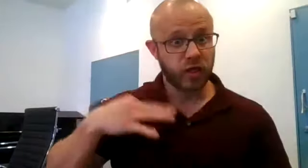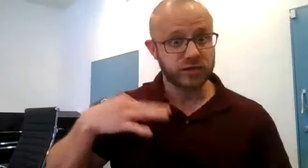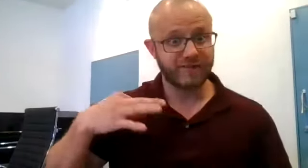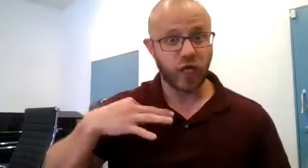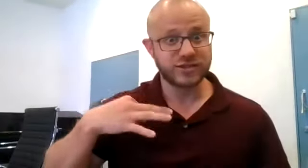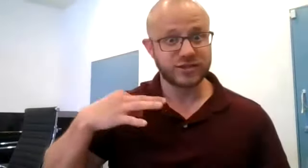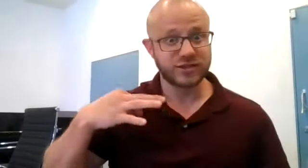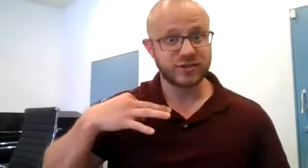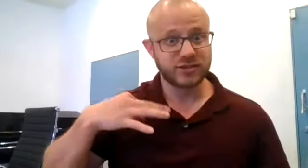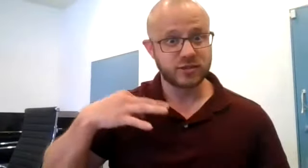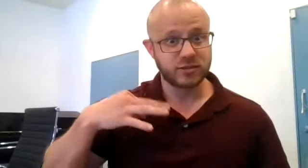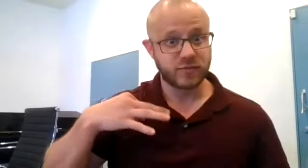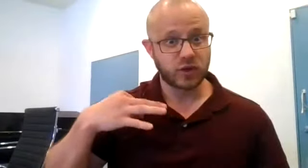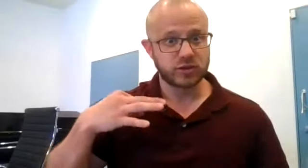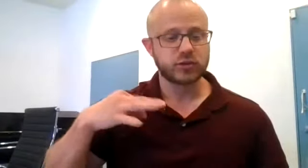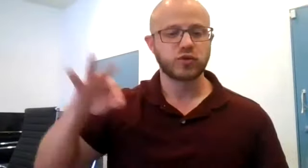Versus, do you want to volunteer?